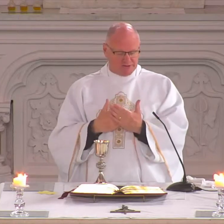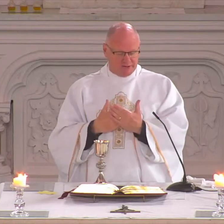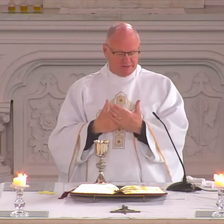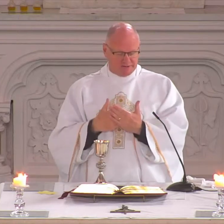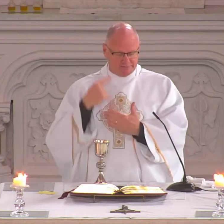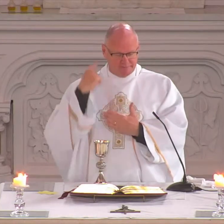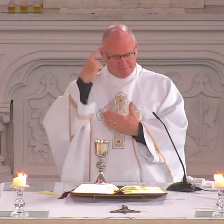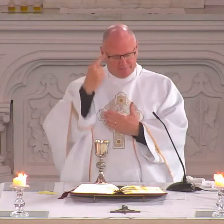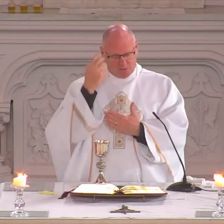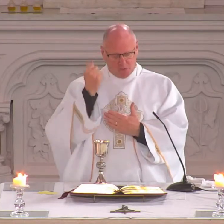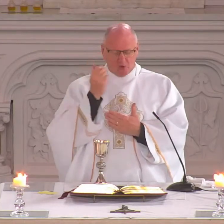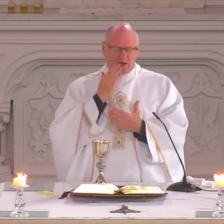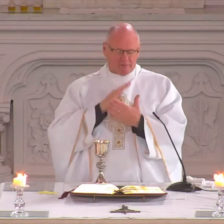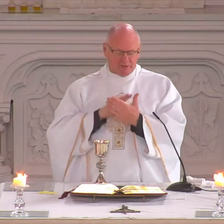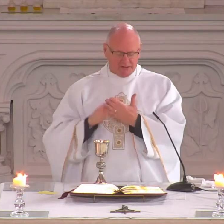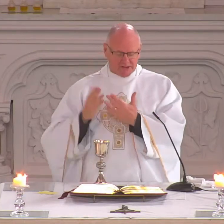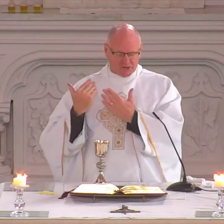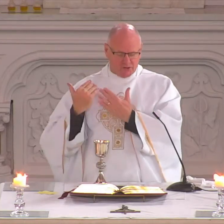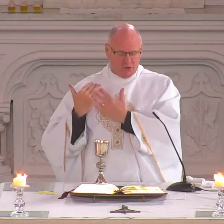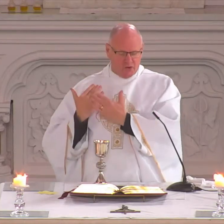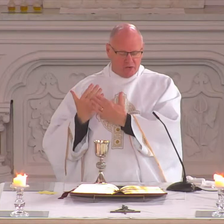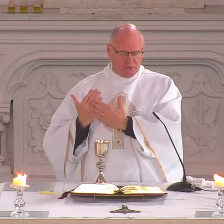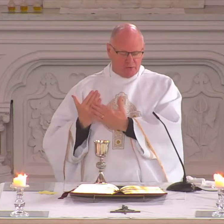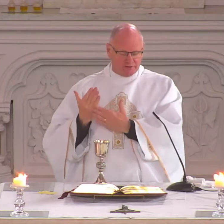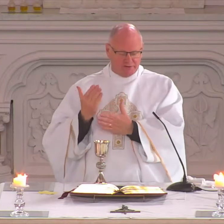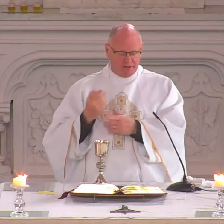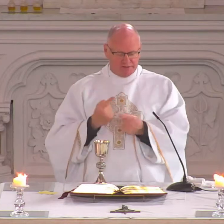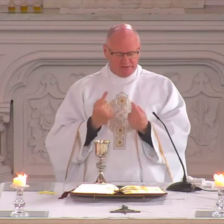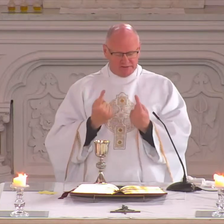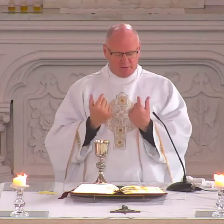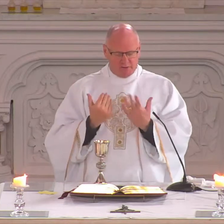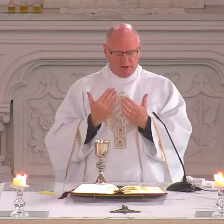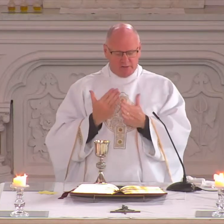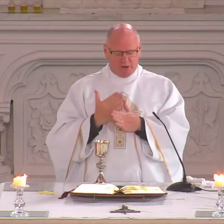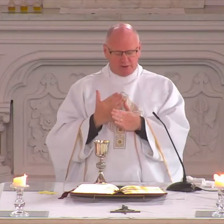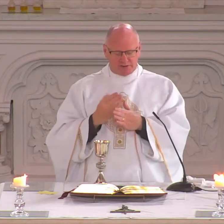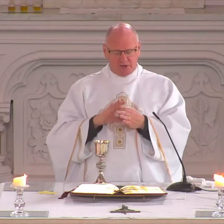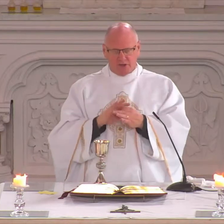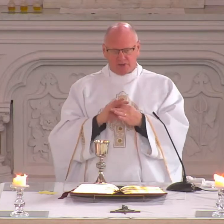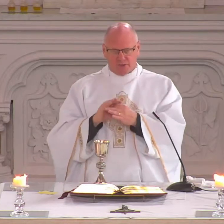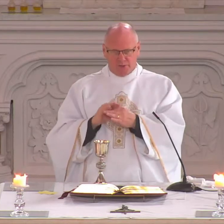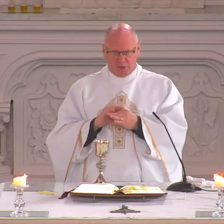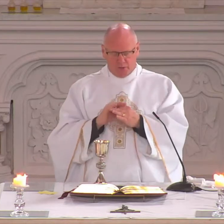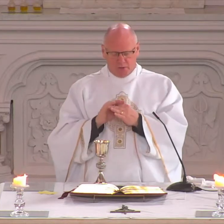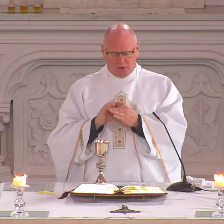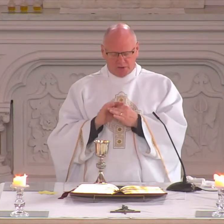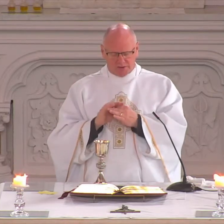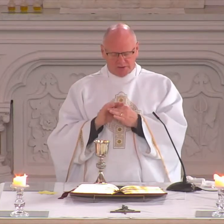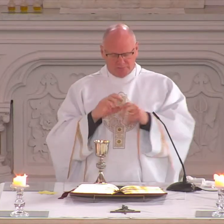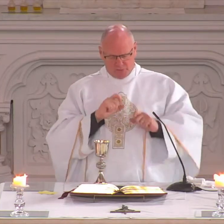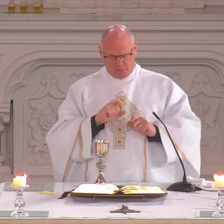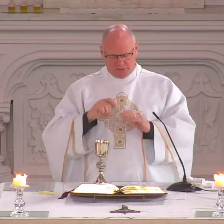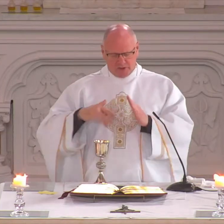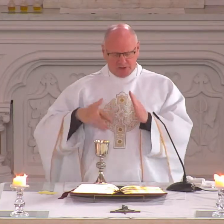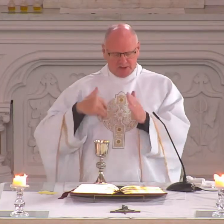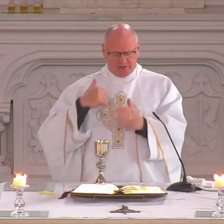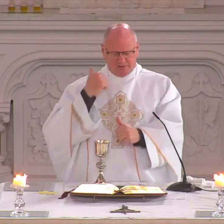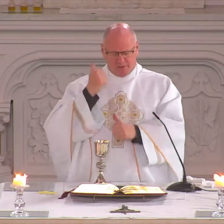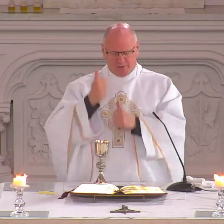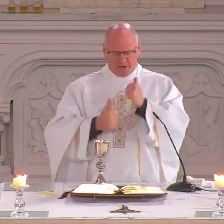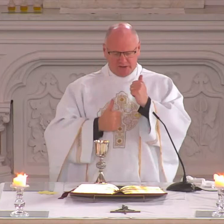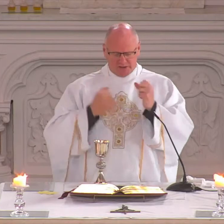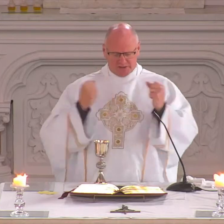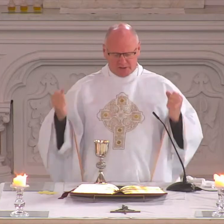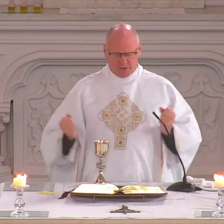the saints who have pleased you throughout the ages, that we may merit to be co-heirs to eternal life,